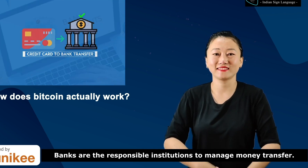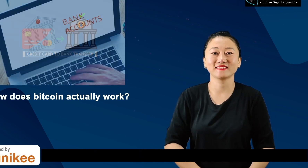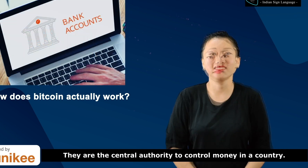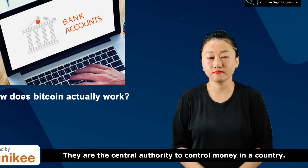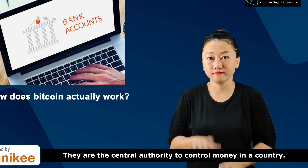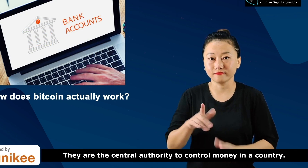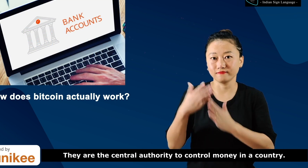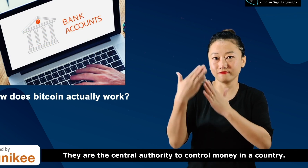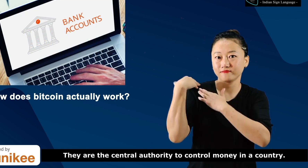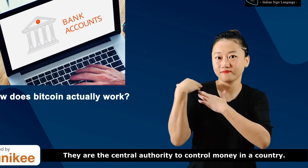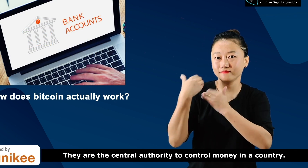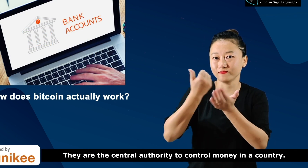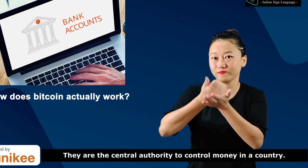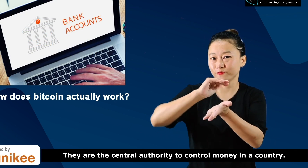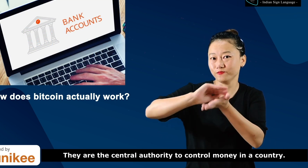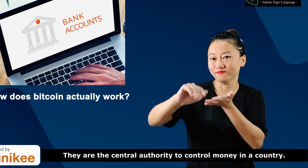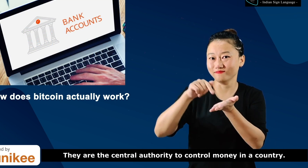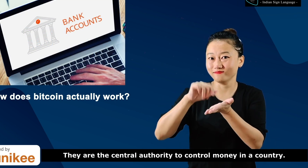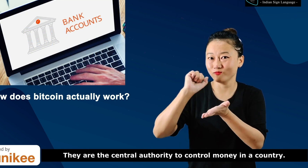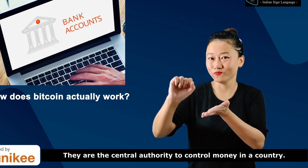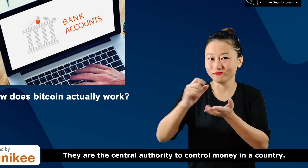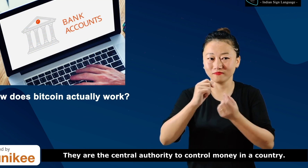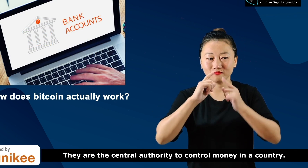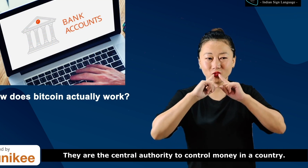They are the central authority to control money in a country